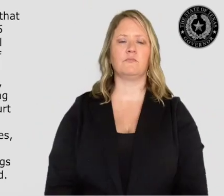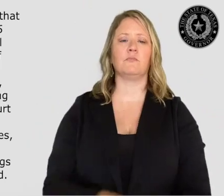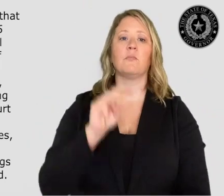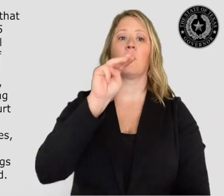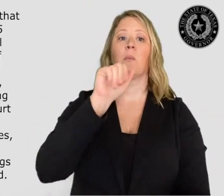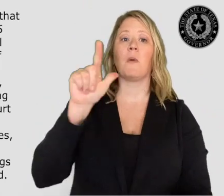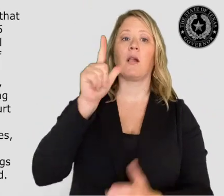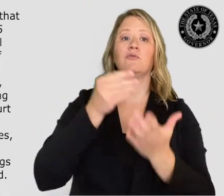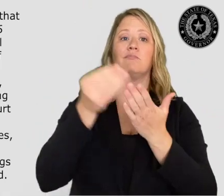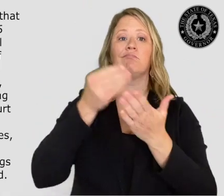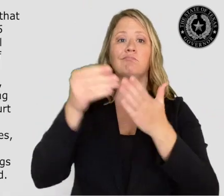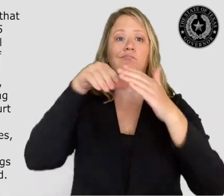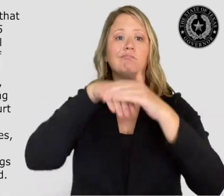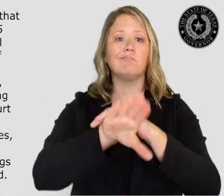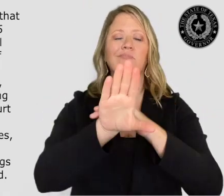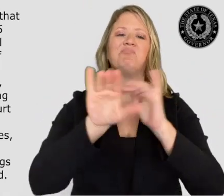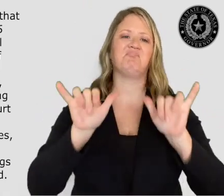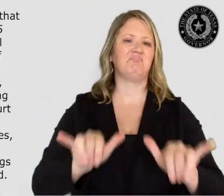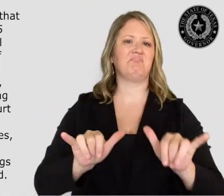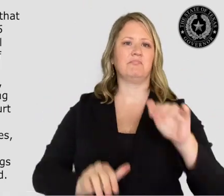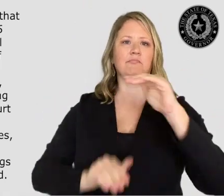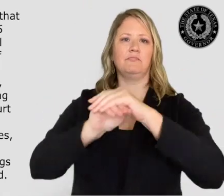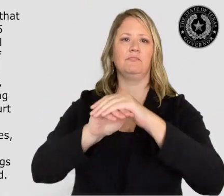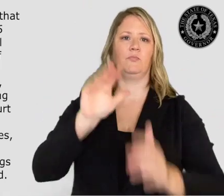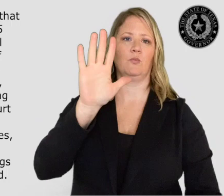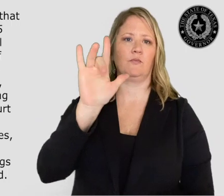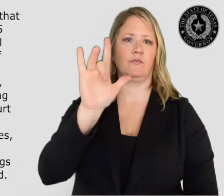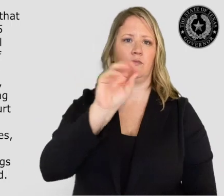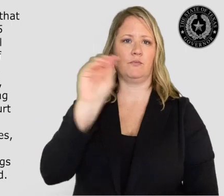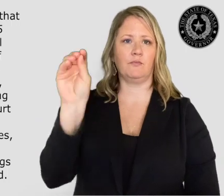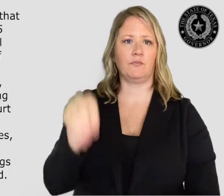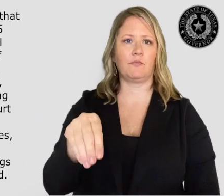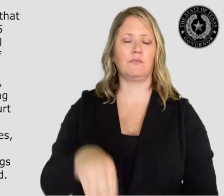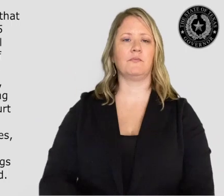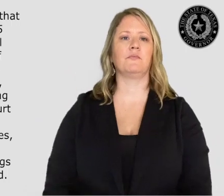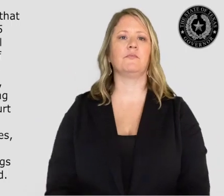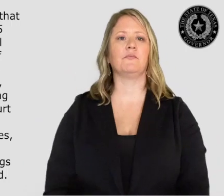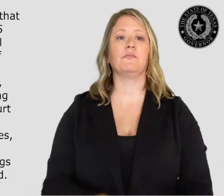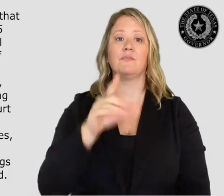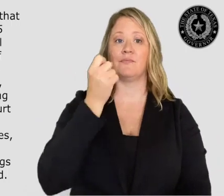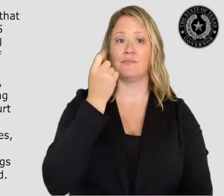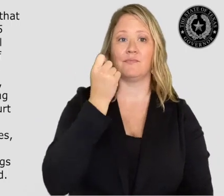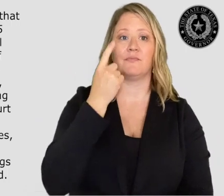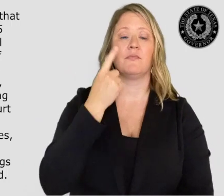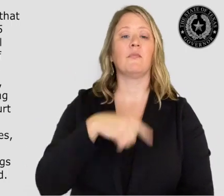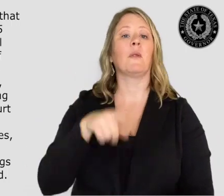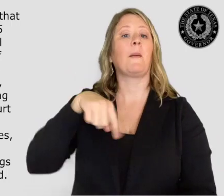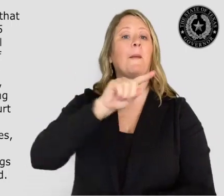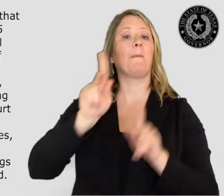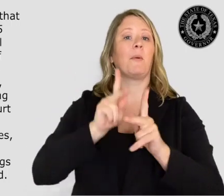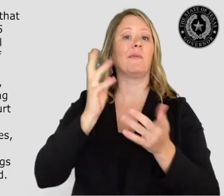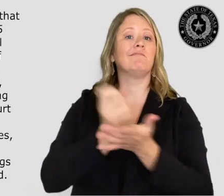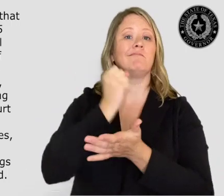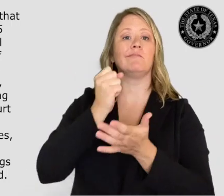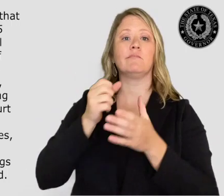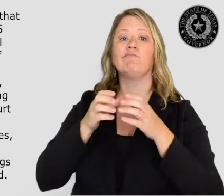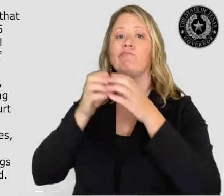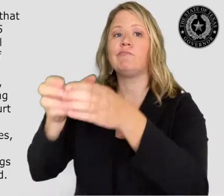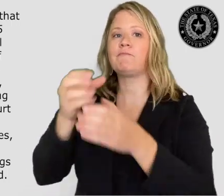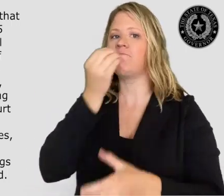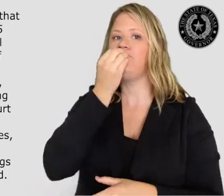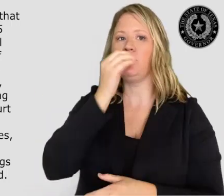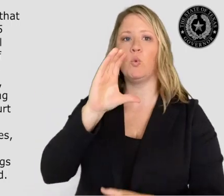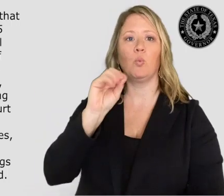Shopping malls that operate at up to 25% of the total listed occupancy of the shopping mall,